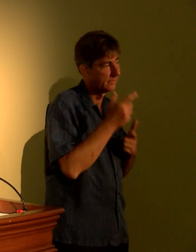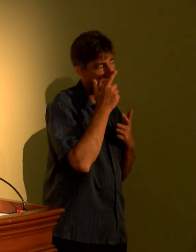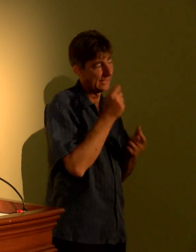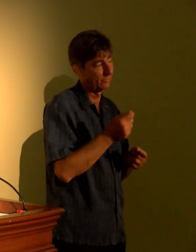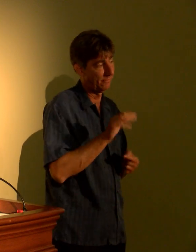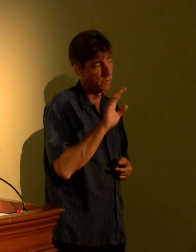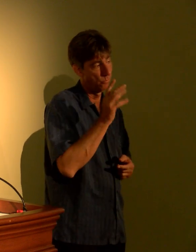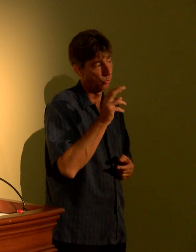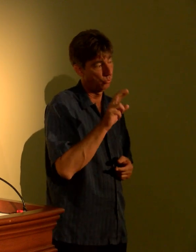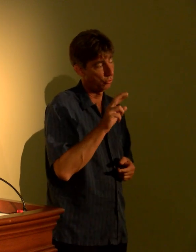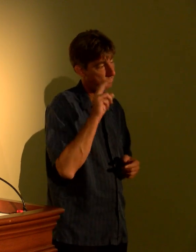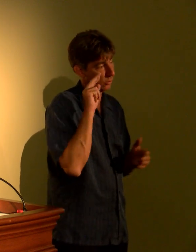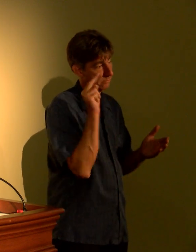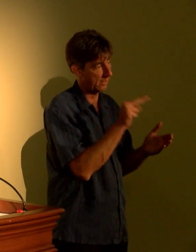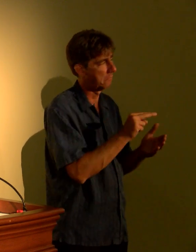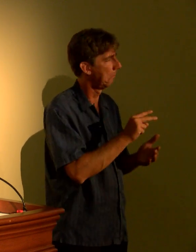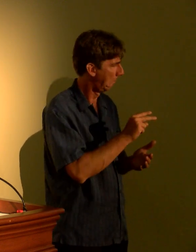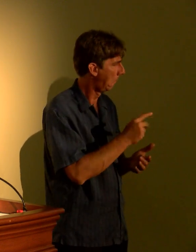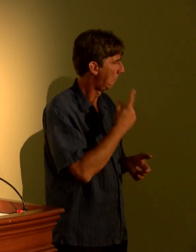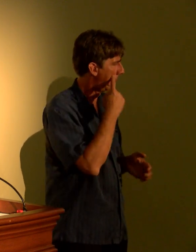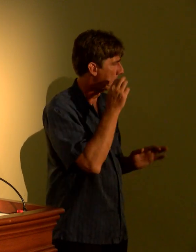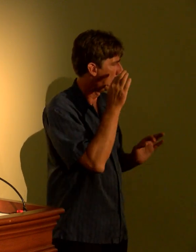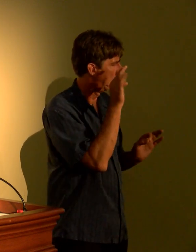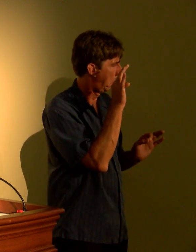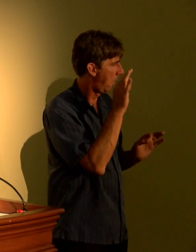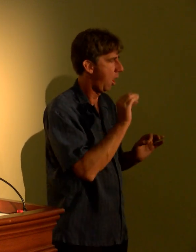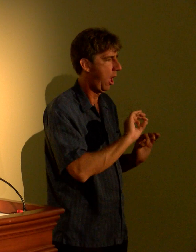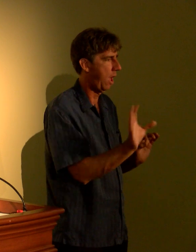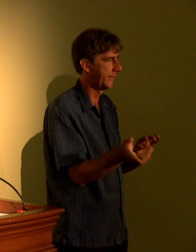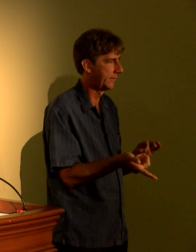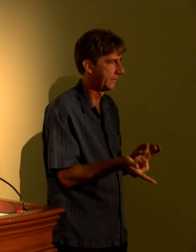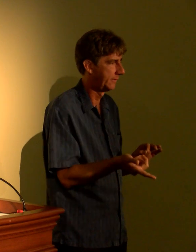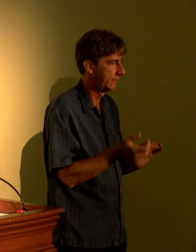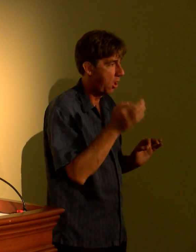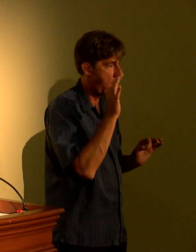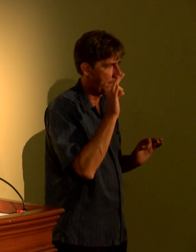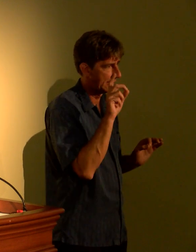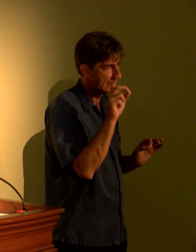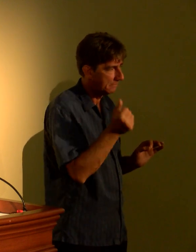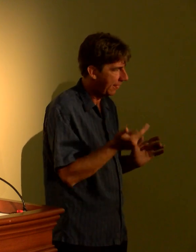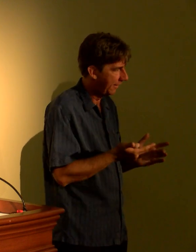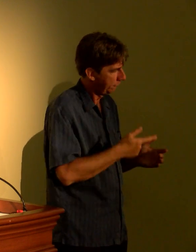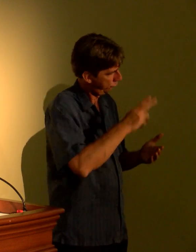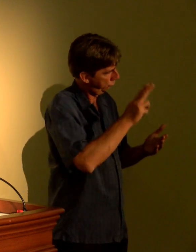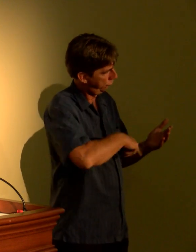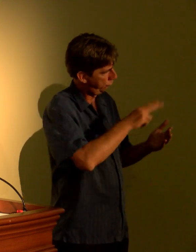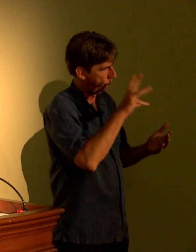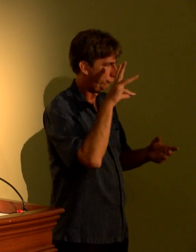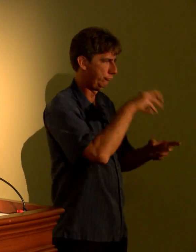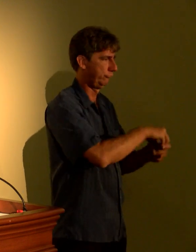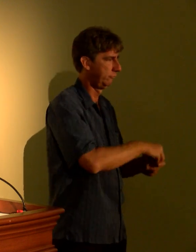Brewster's perspective to paint a child with such an obvious disability.